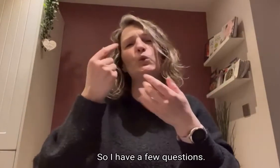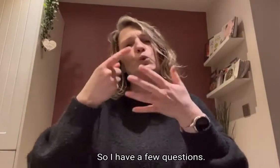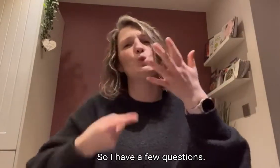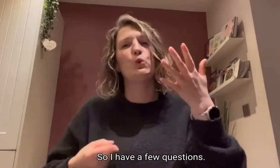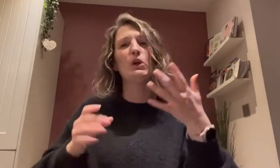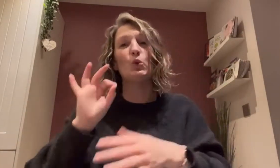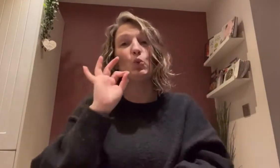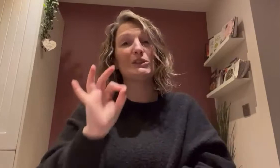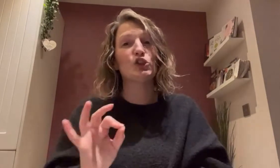questions.